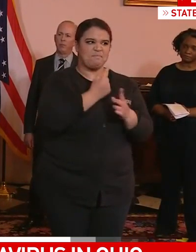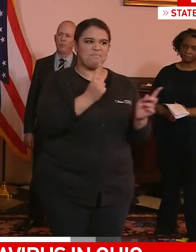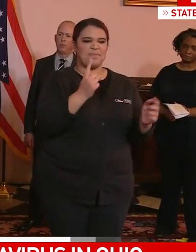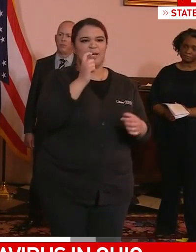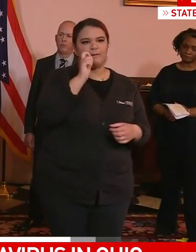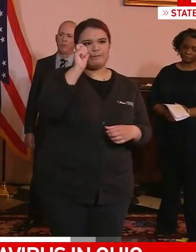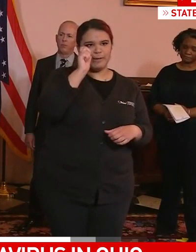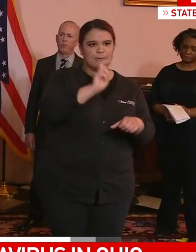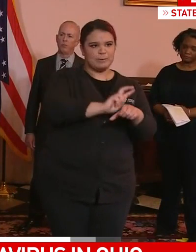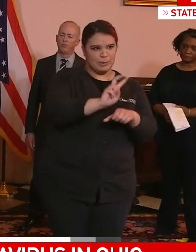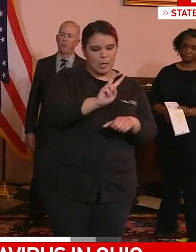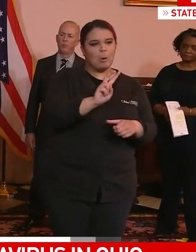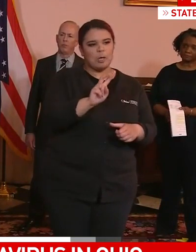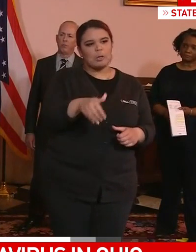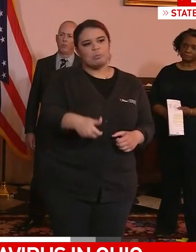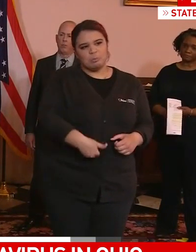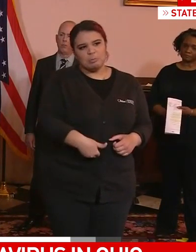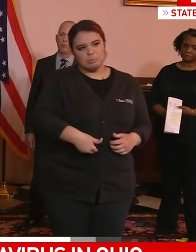be a lawsuit filed.